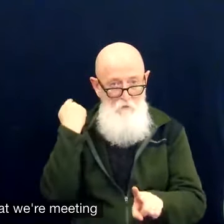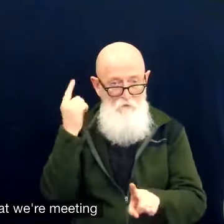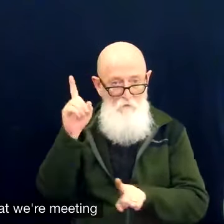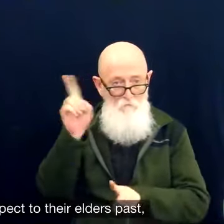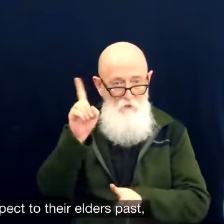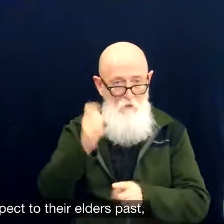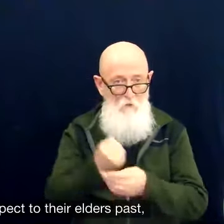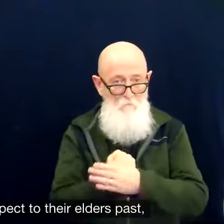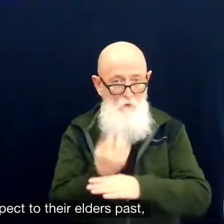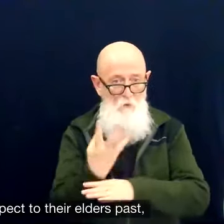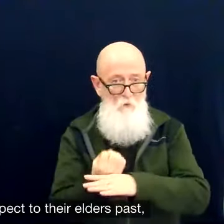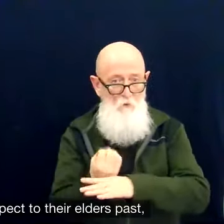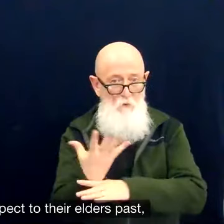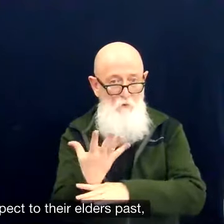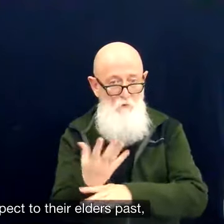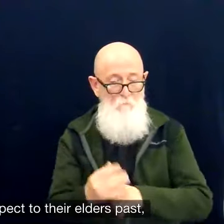and emerging.